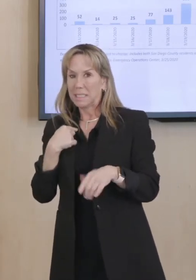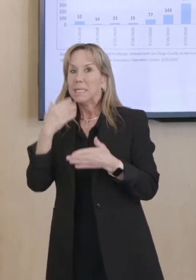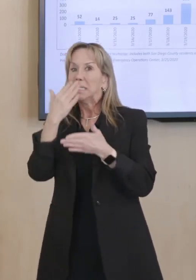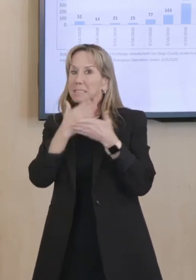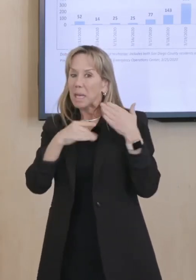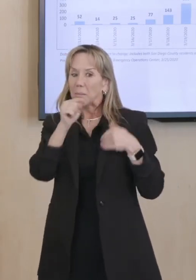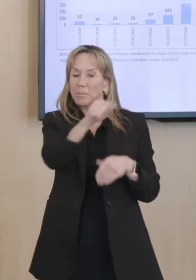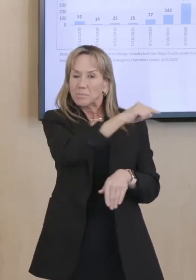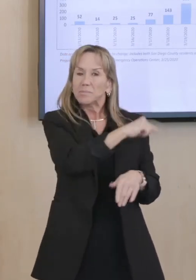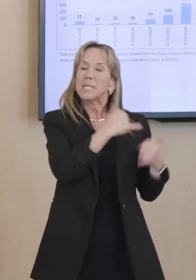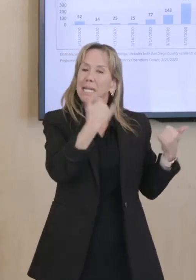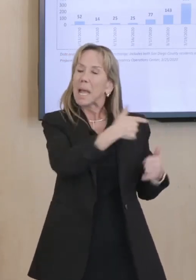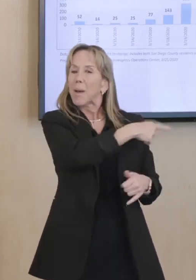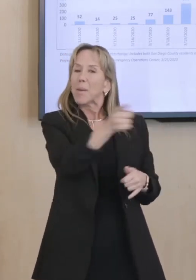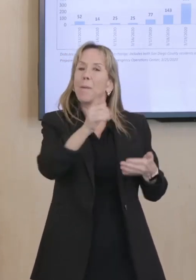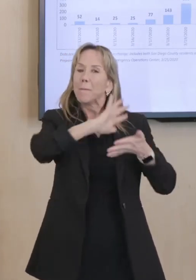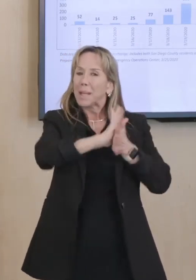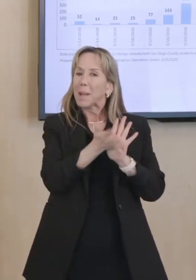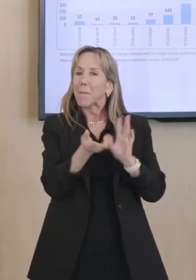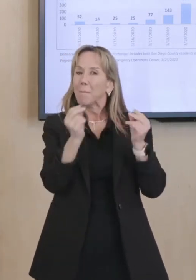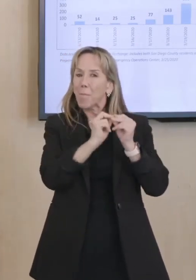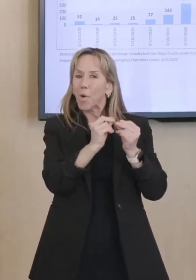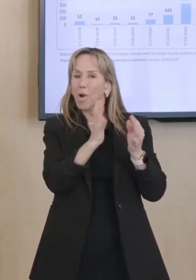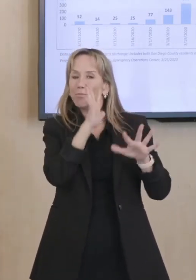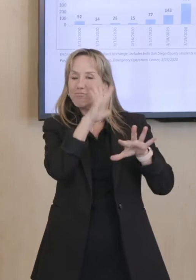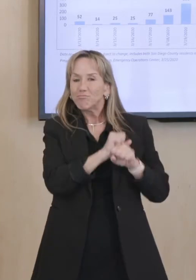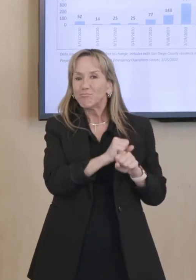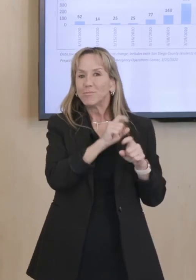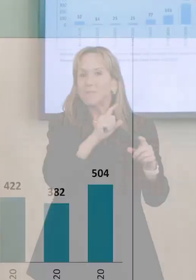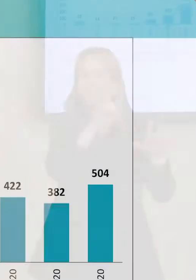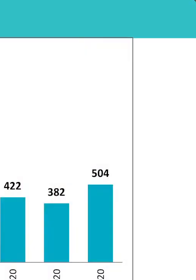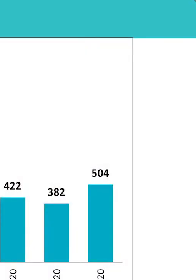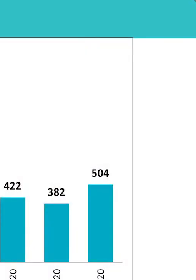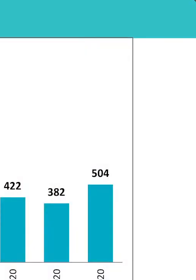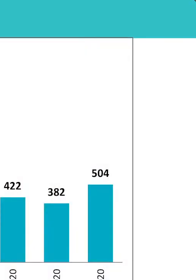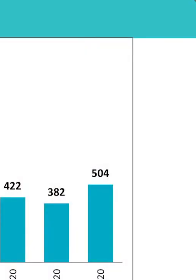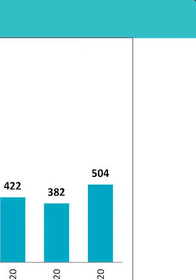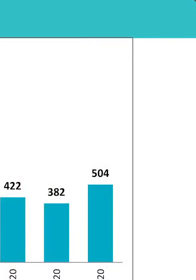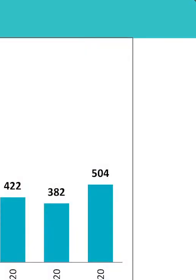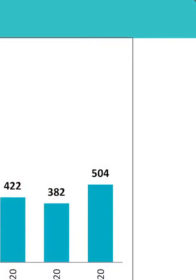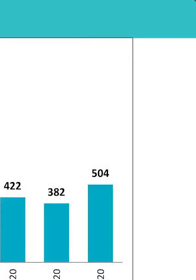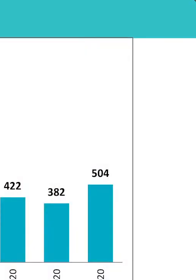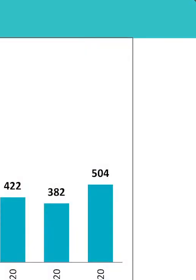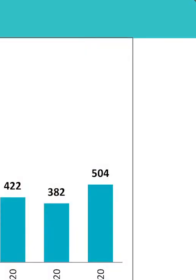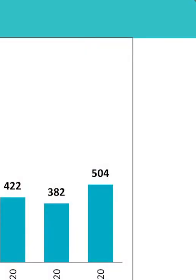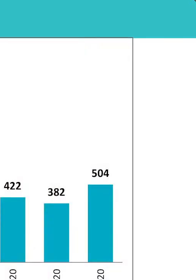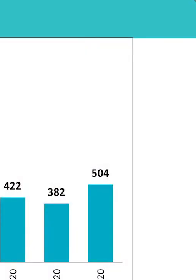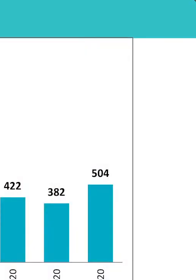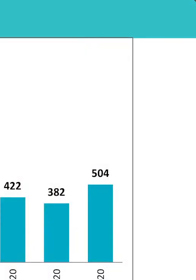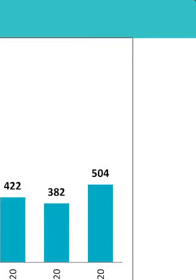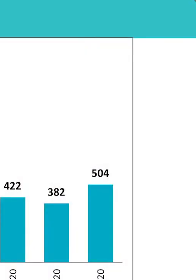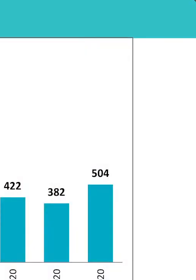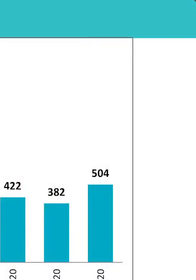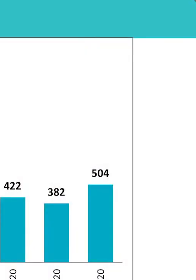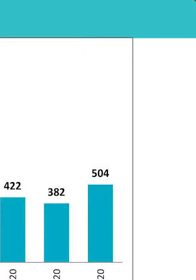into a better rhythm and system of testing. But total number of reported tests in San Diego County,